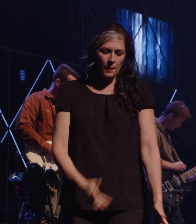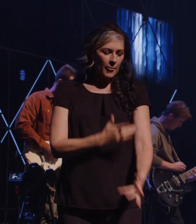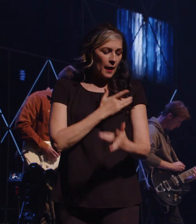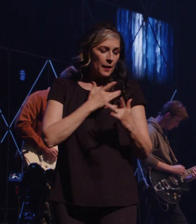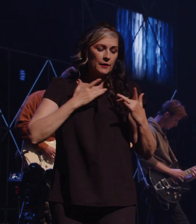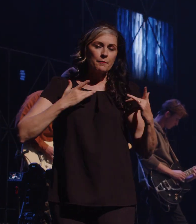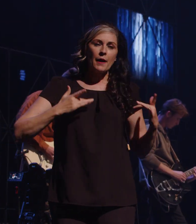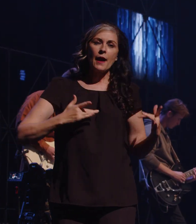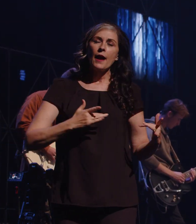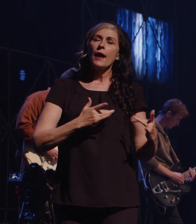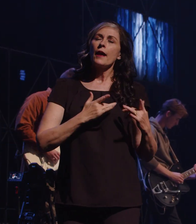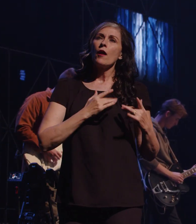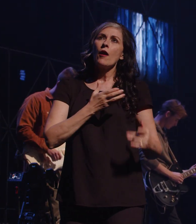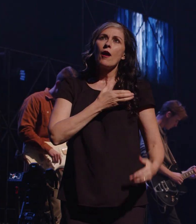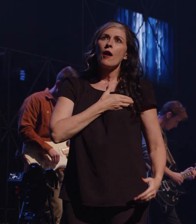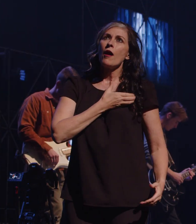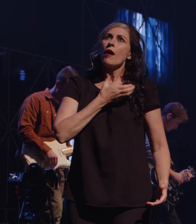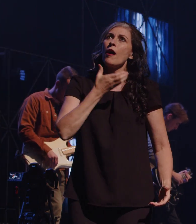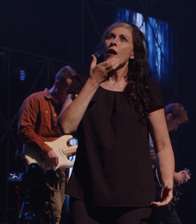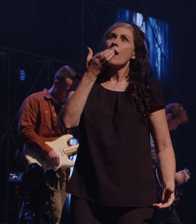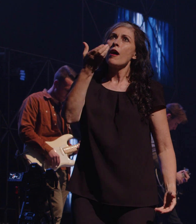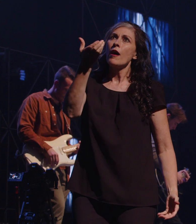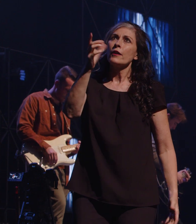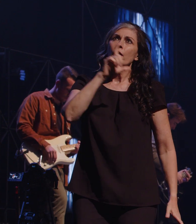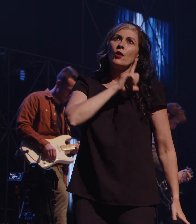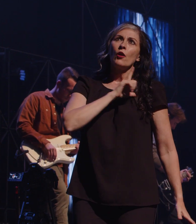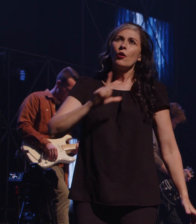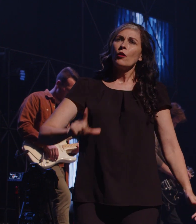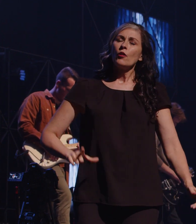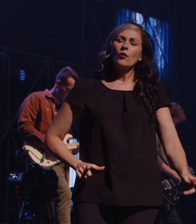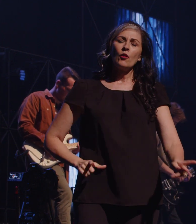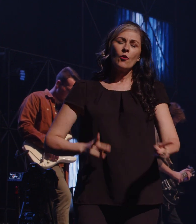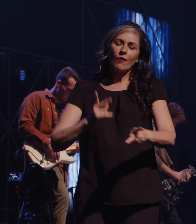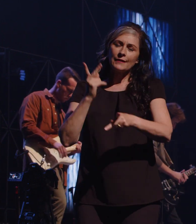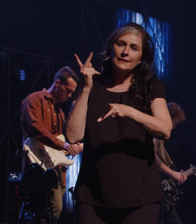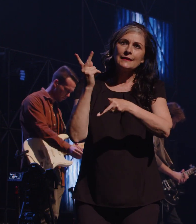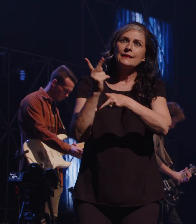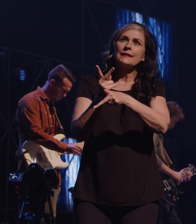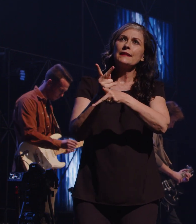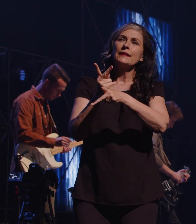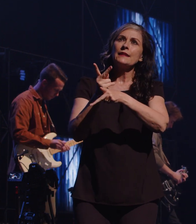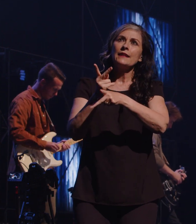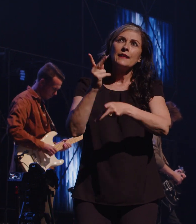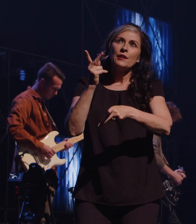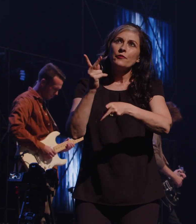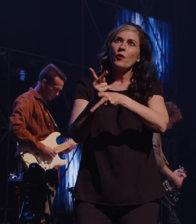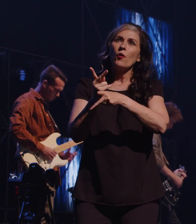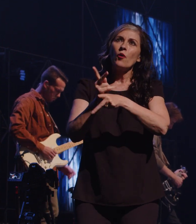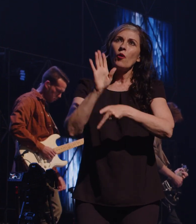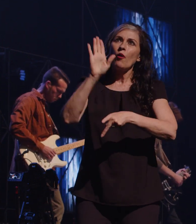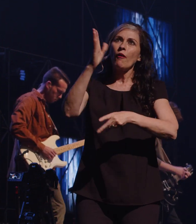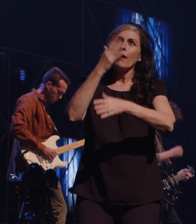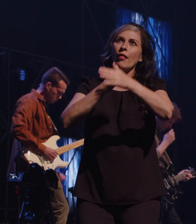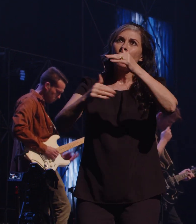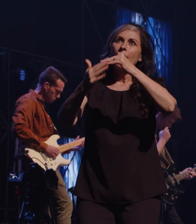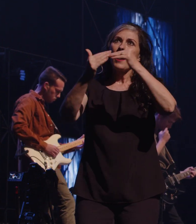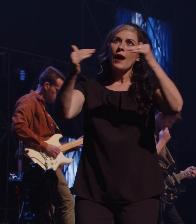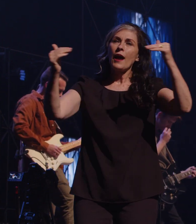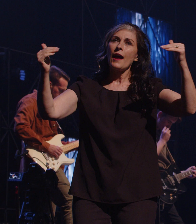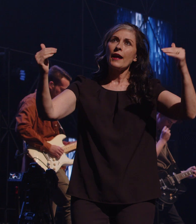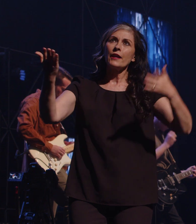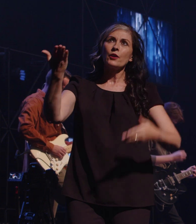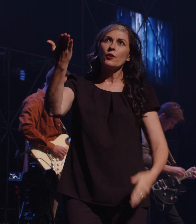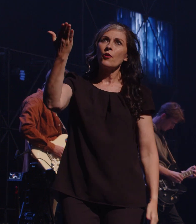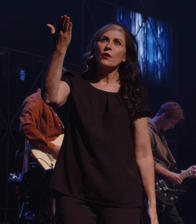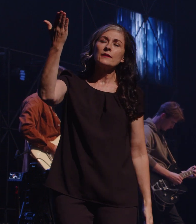my heart, oh, take and seal it. Seal it for